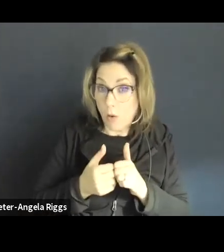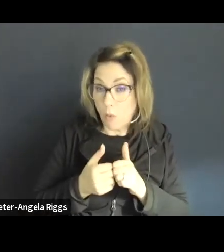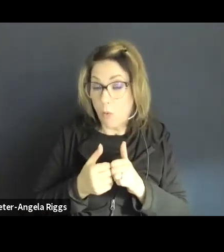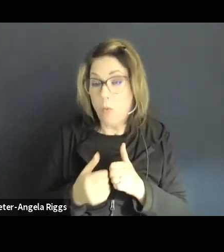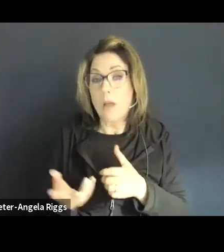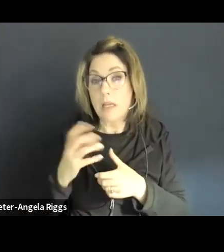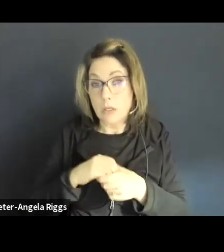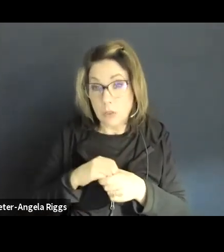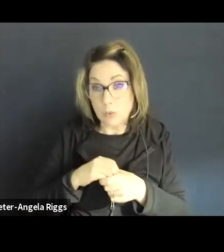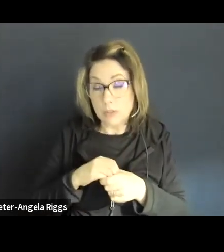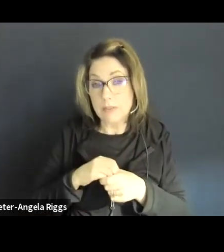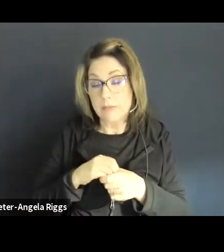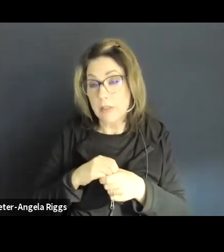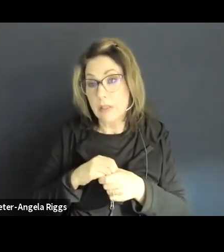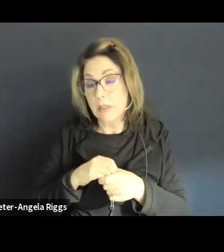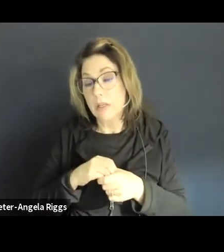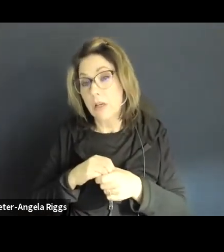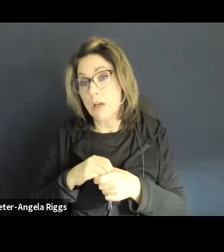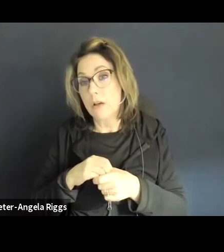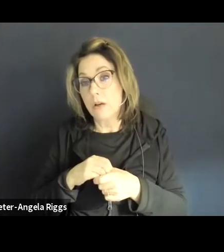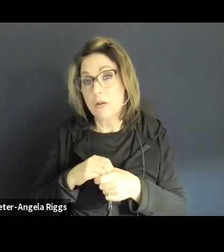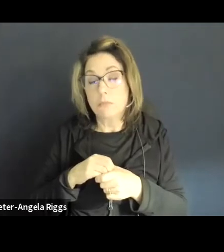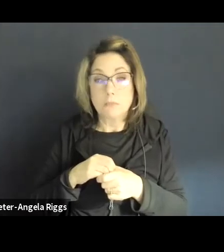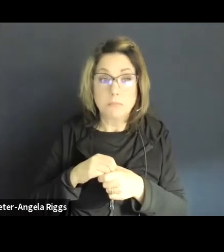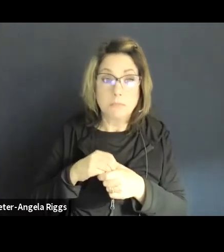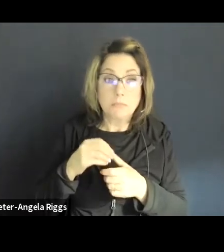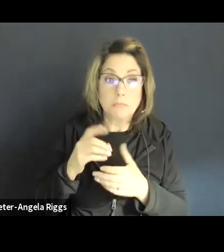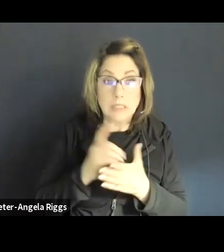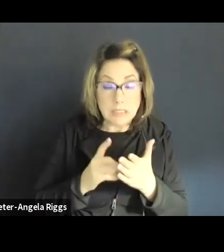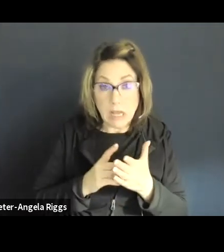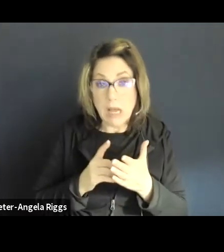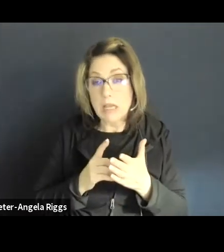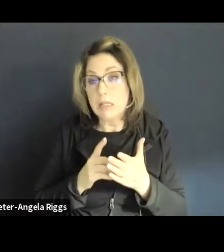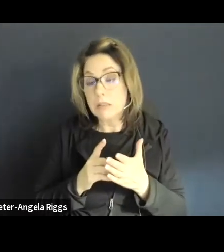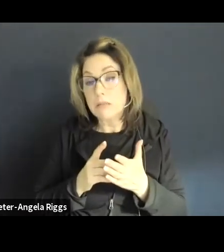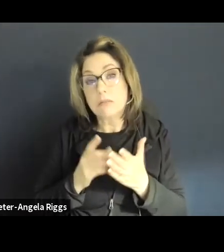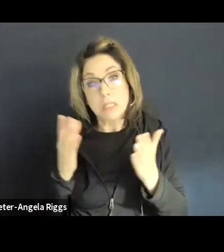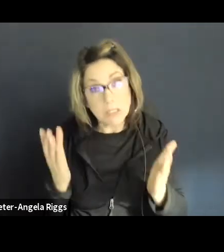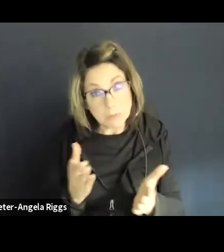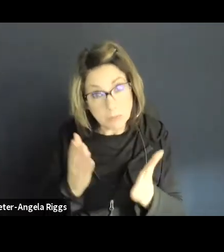inclusive home design, of how inclusive home design promotes